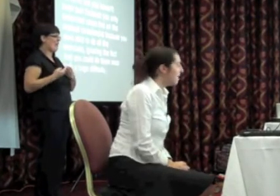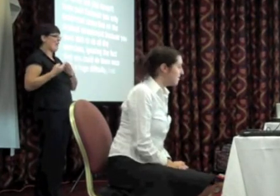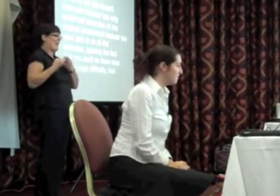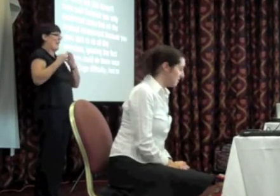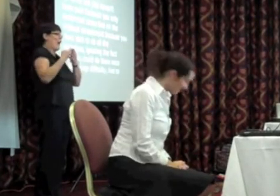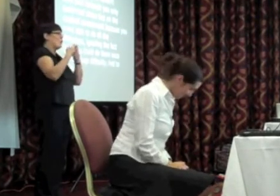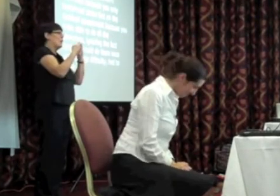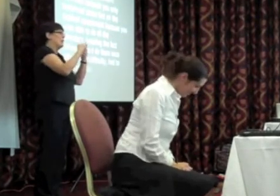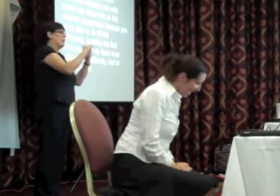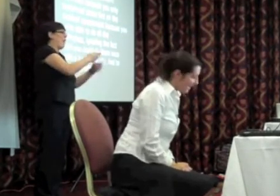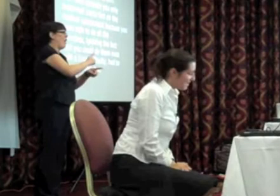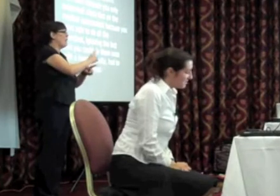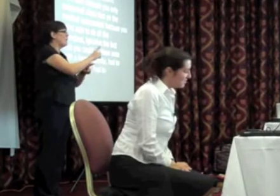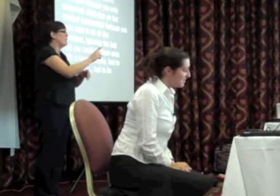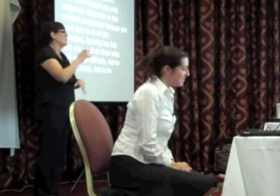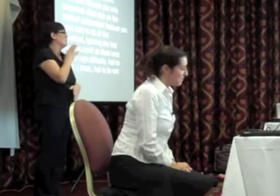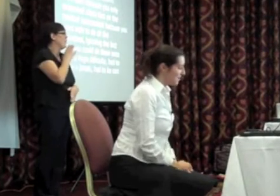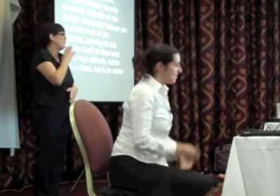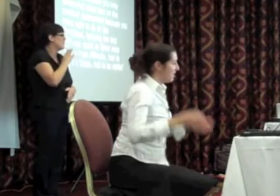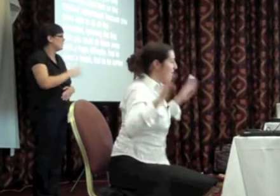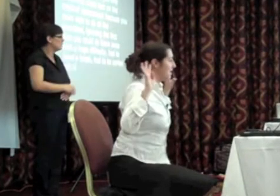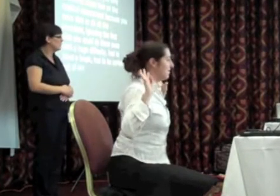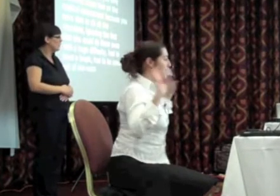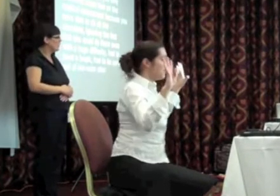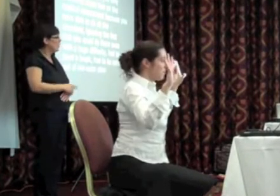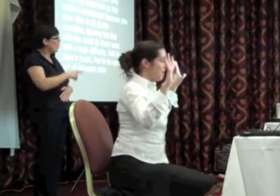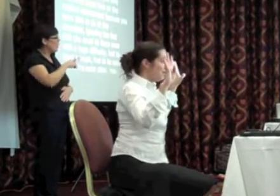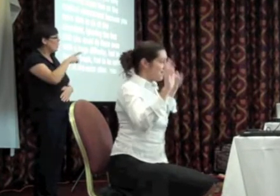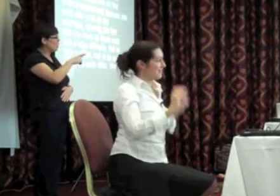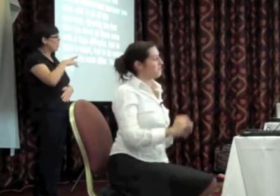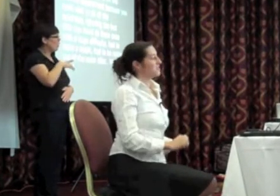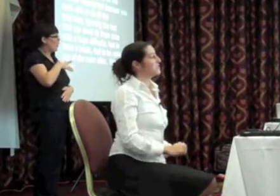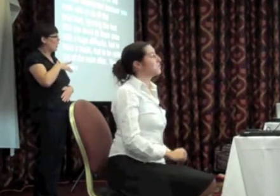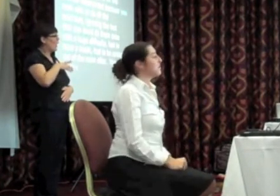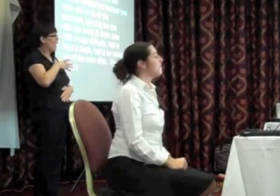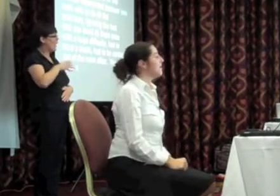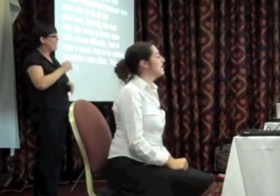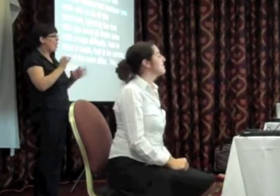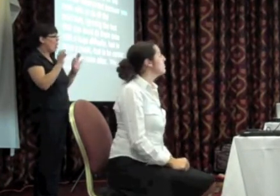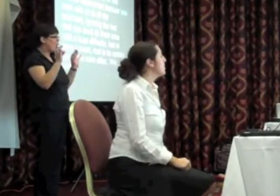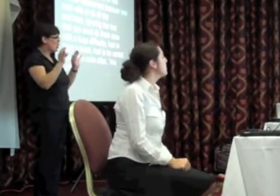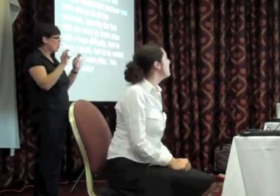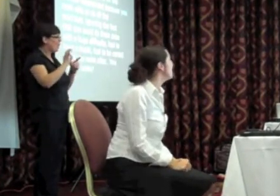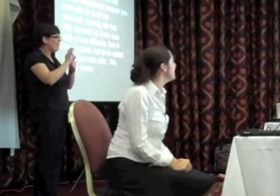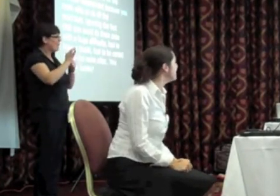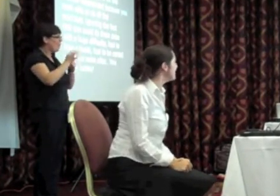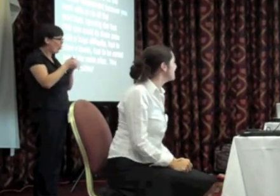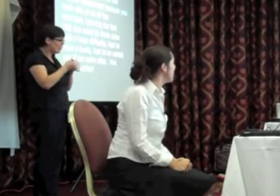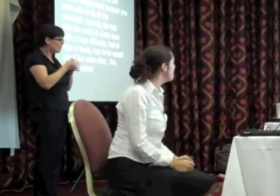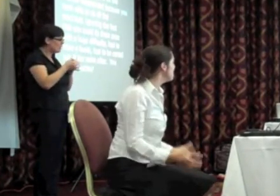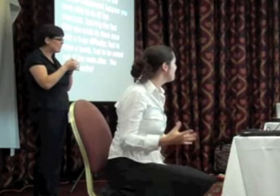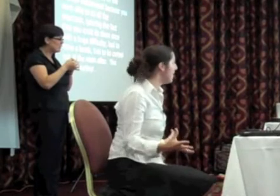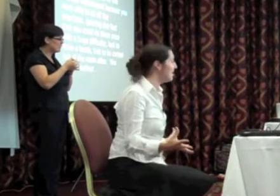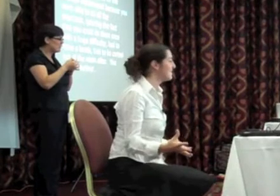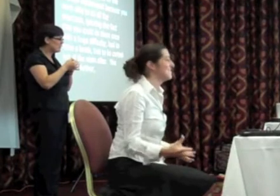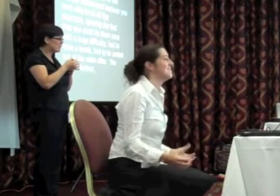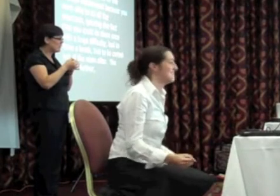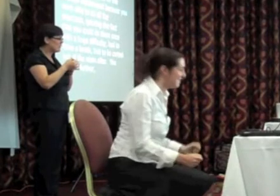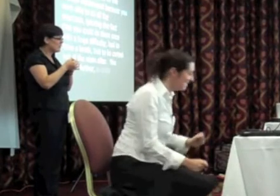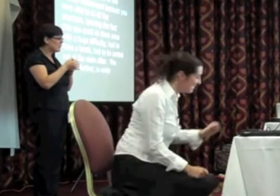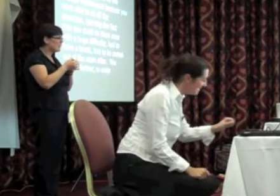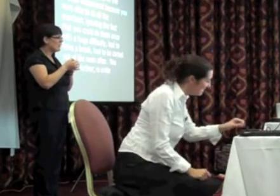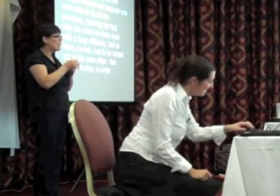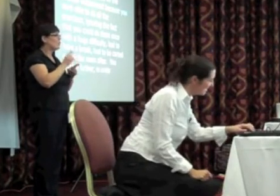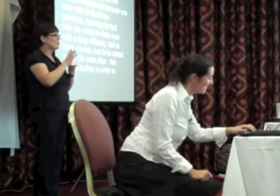room afterwards. You need a further 9 points in order to qualify as a bona fide disabled